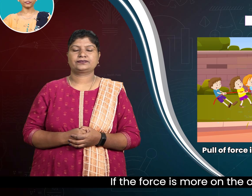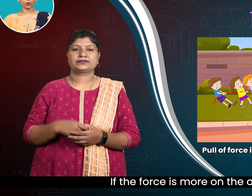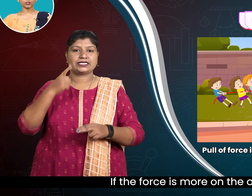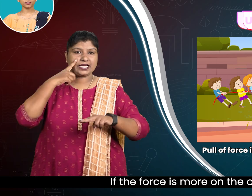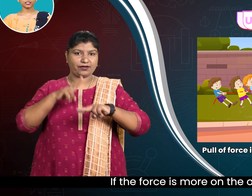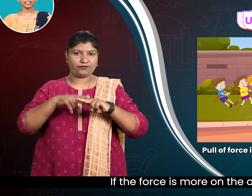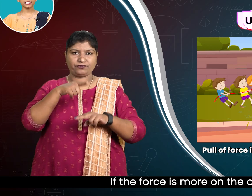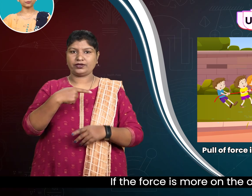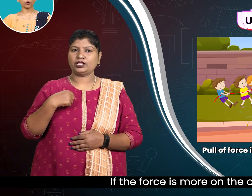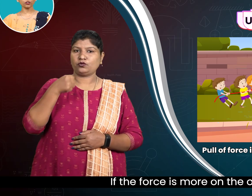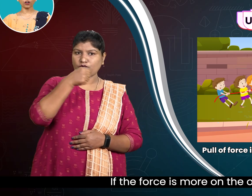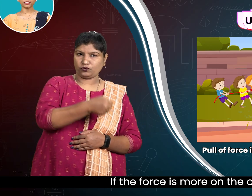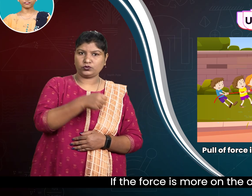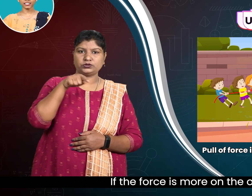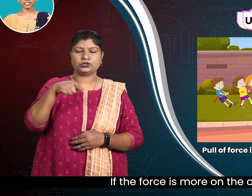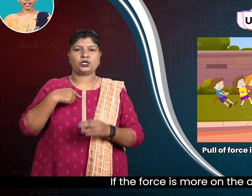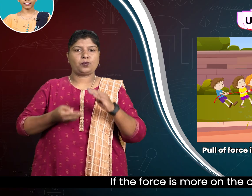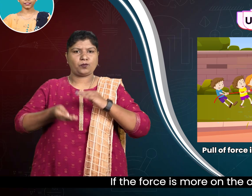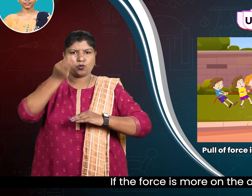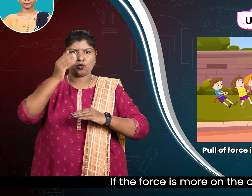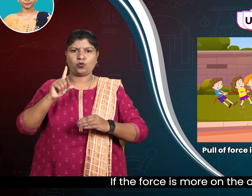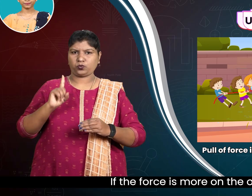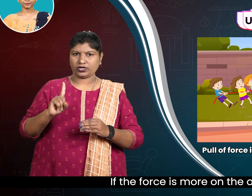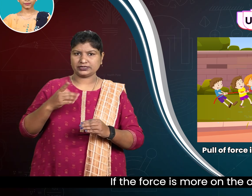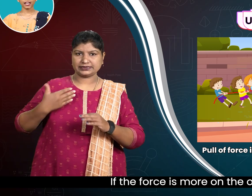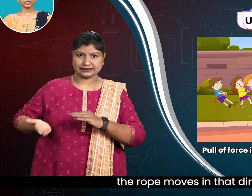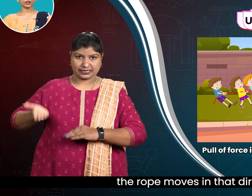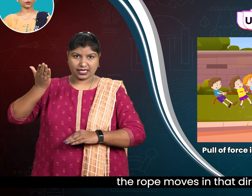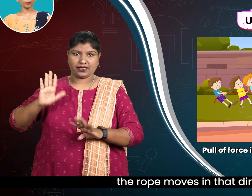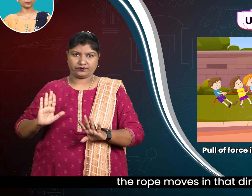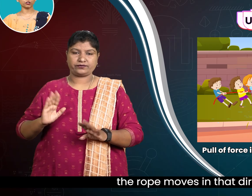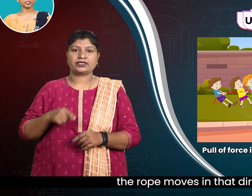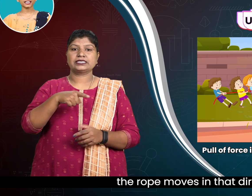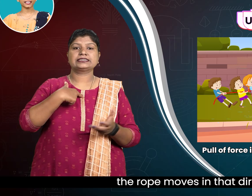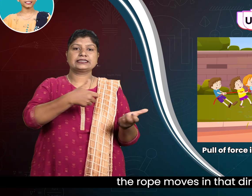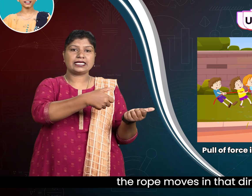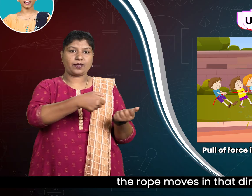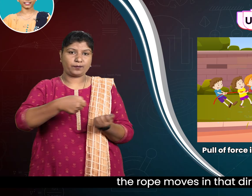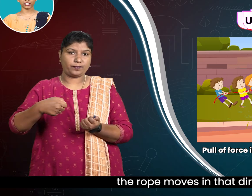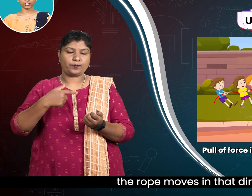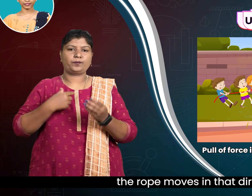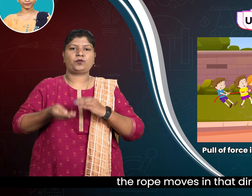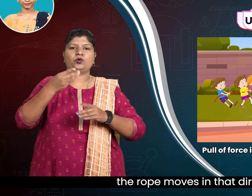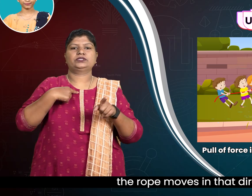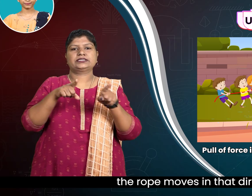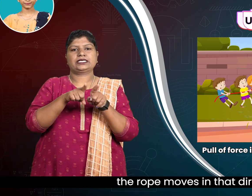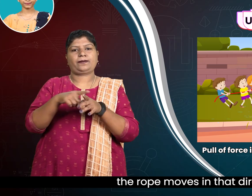If the force is more on the one side, the rope moves in that